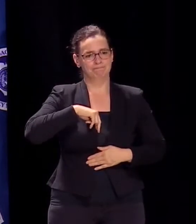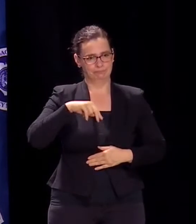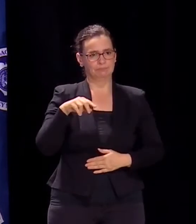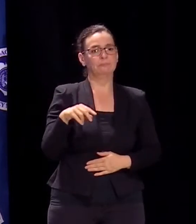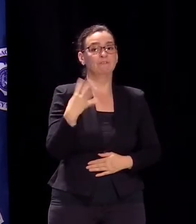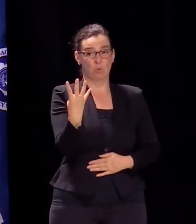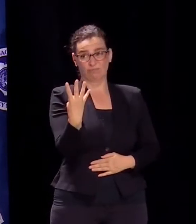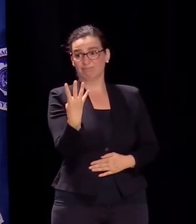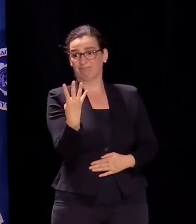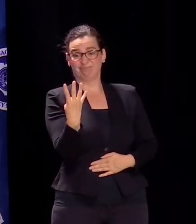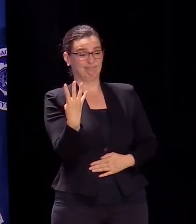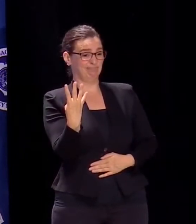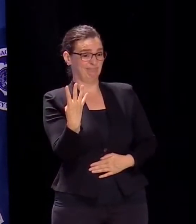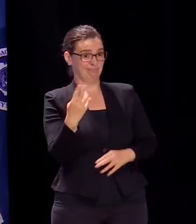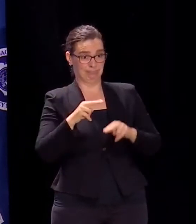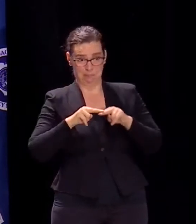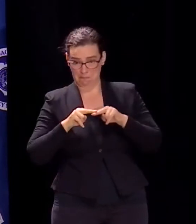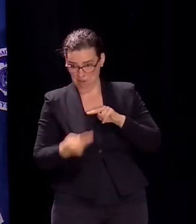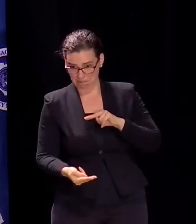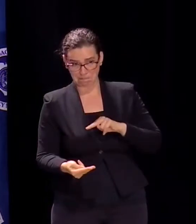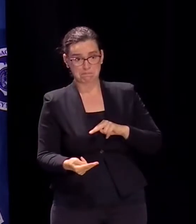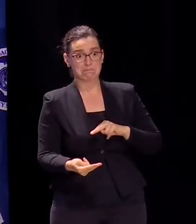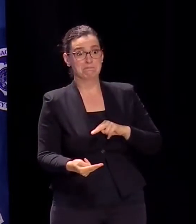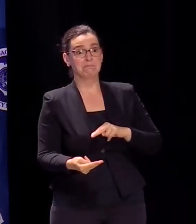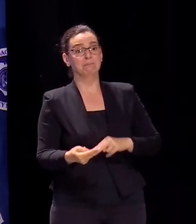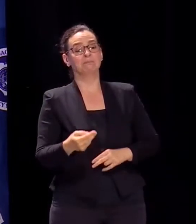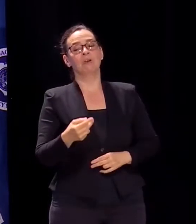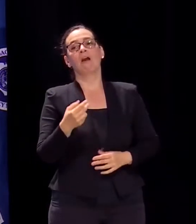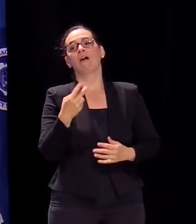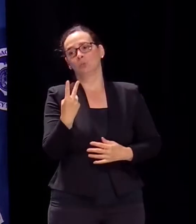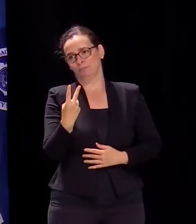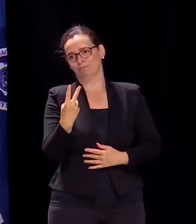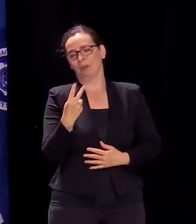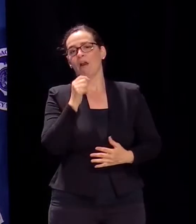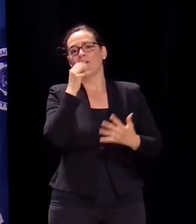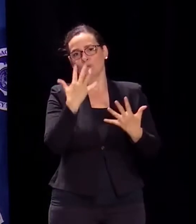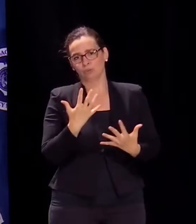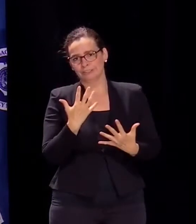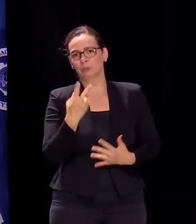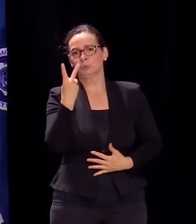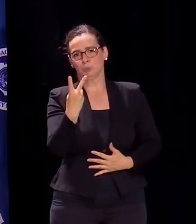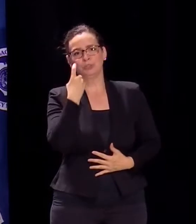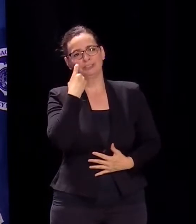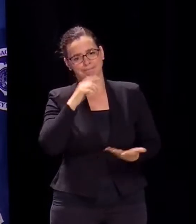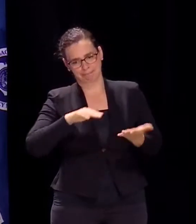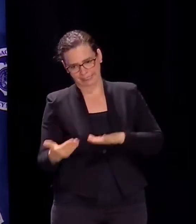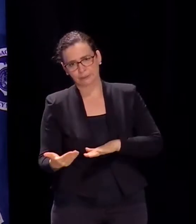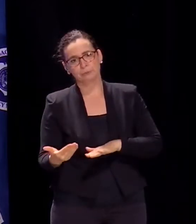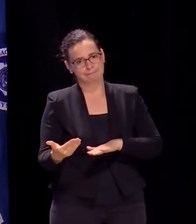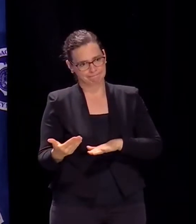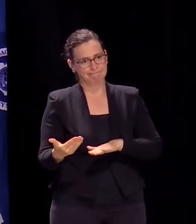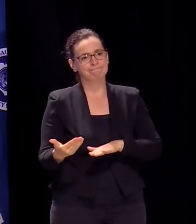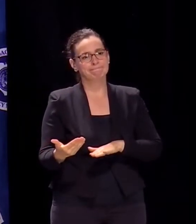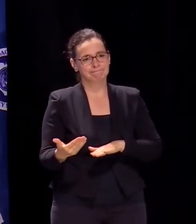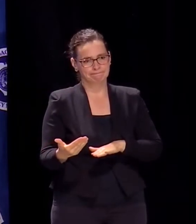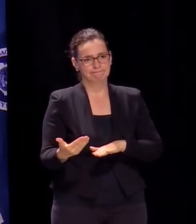2. Unfortunately, that's down 2 because we lost 2 neighbors. But having 4 people in the ICU is